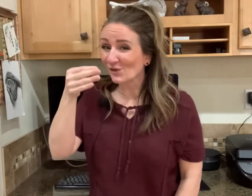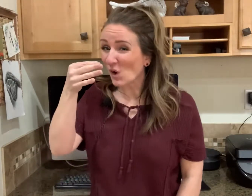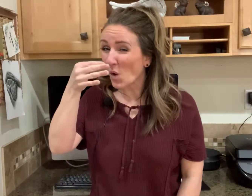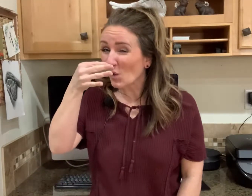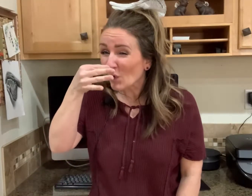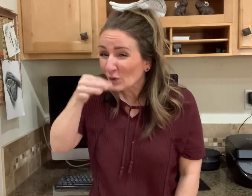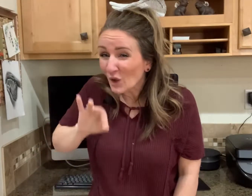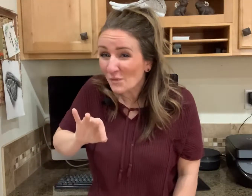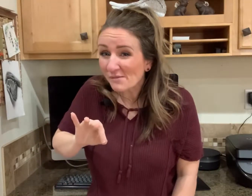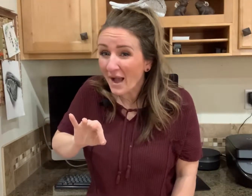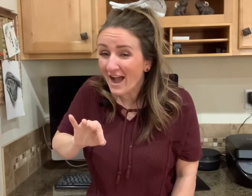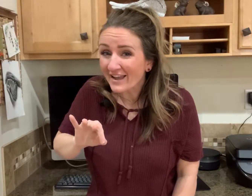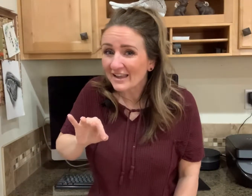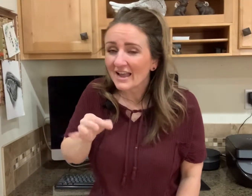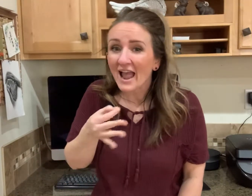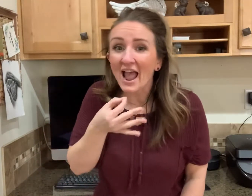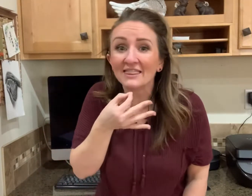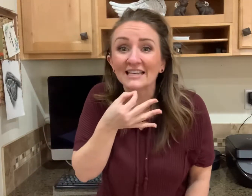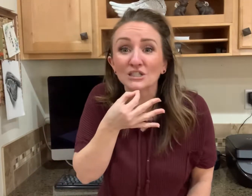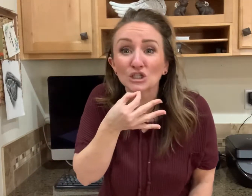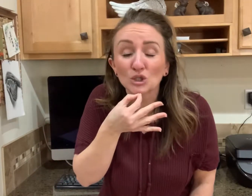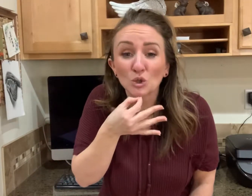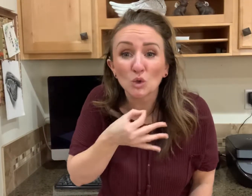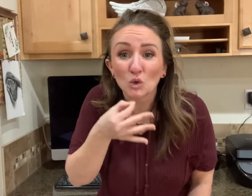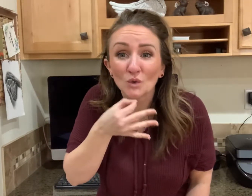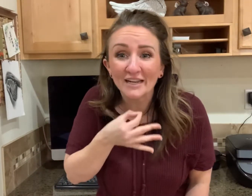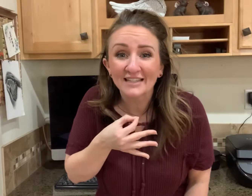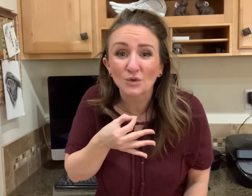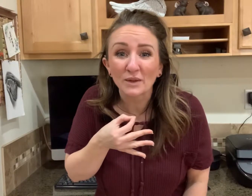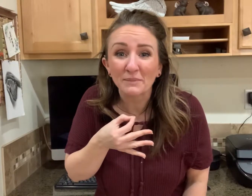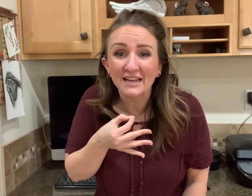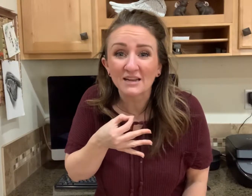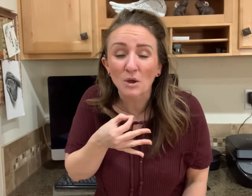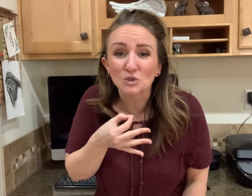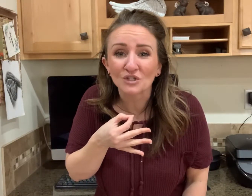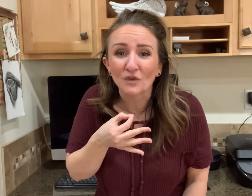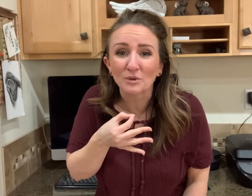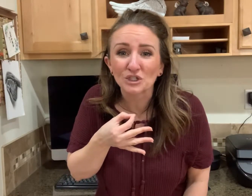So close by, and then soon is a repeated motion from your chin.